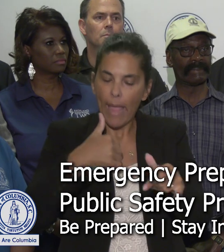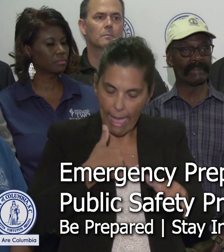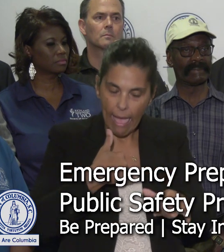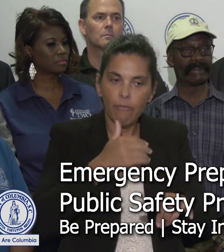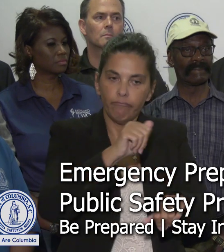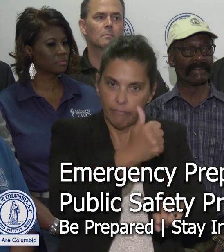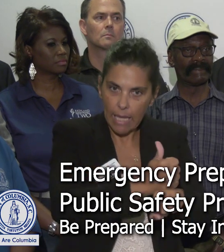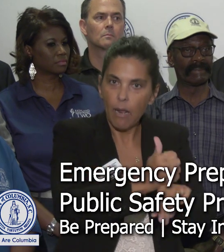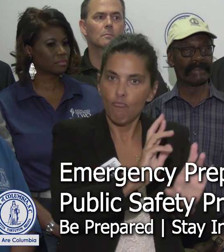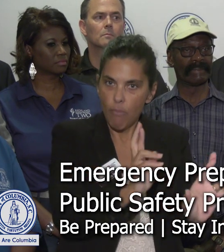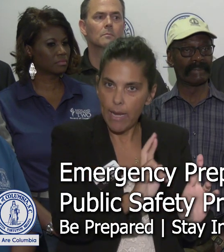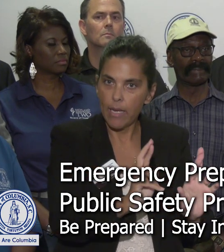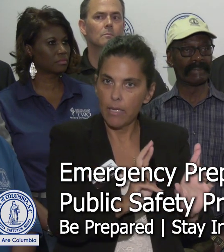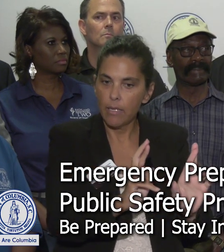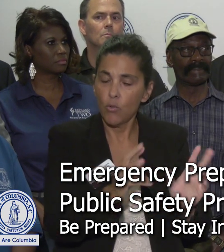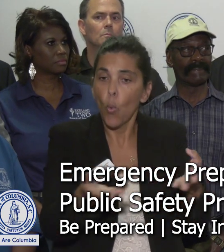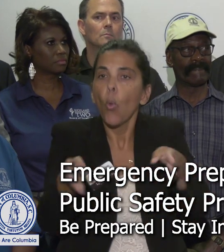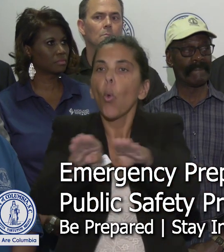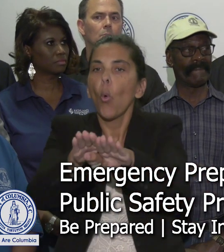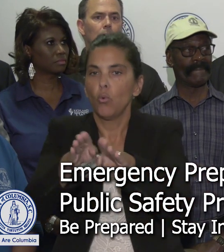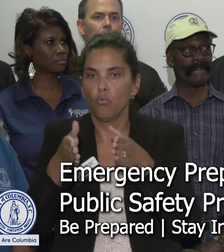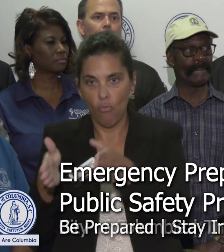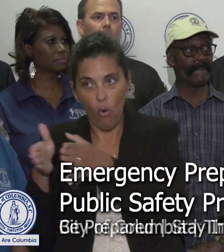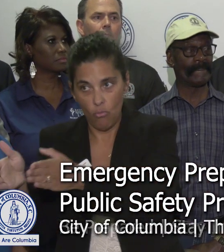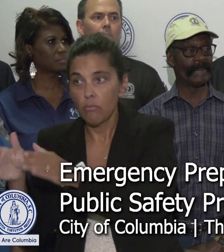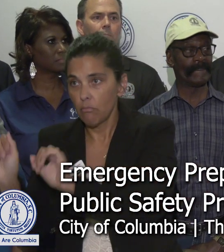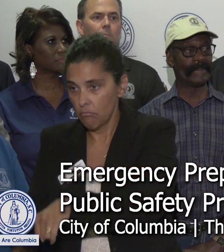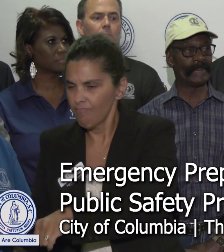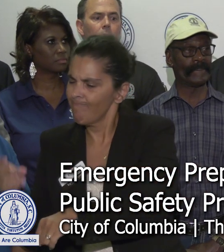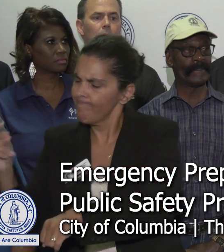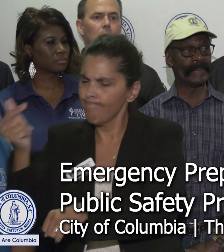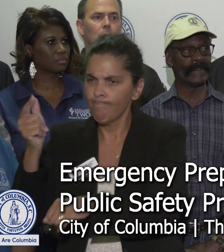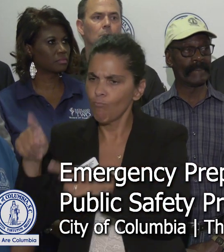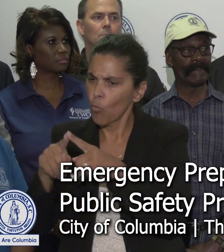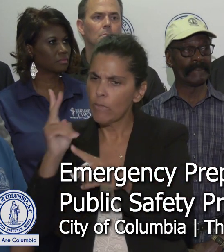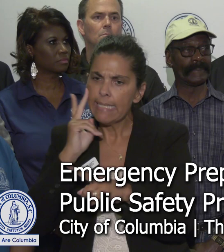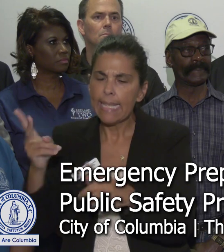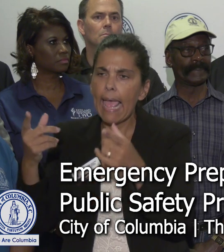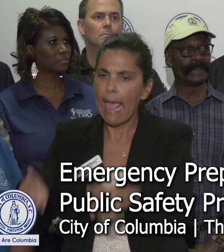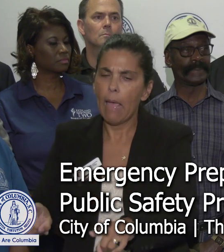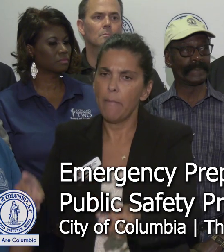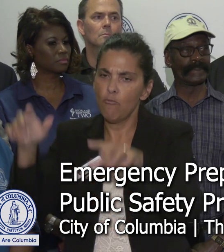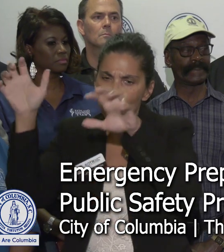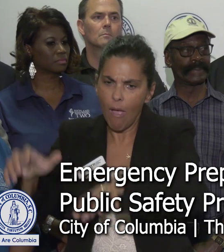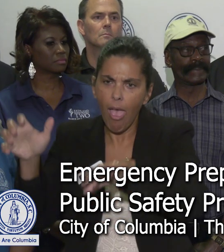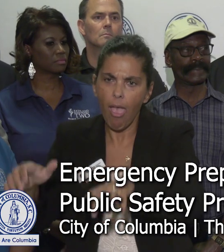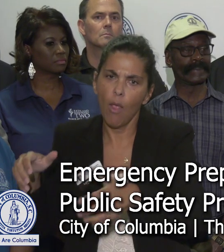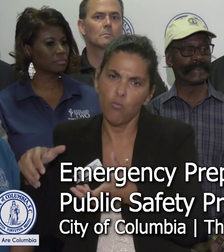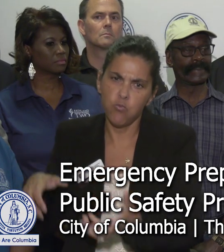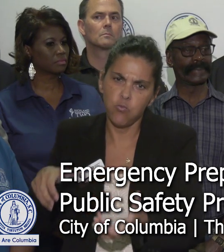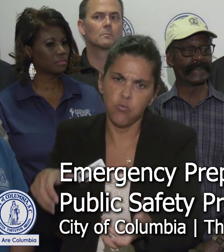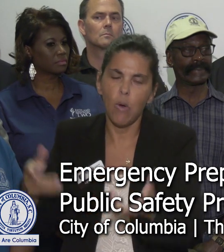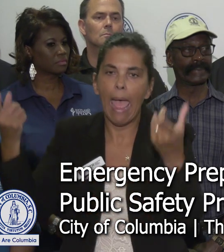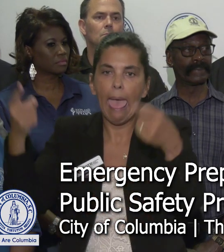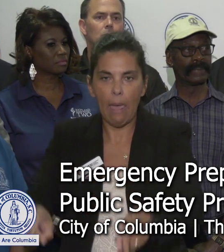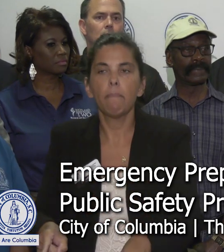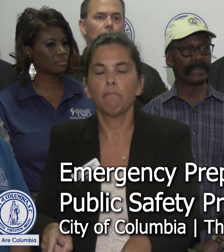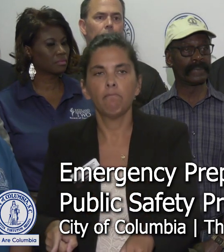are prepared to close roads immediately when we see some of the significant rainfall that we're